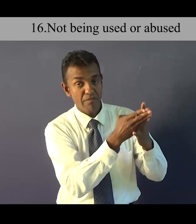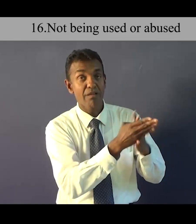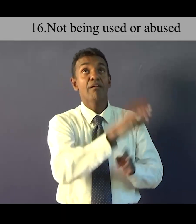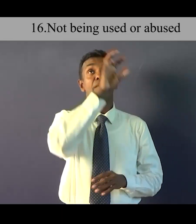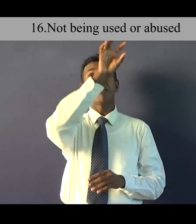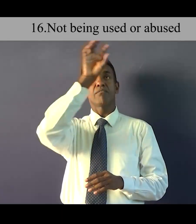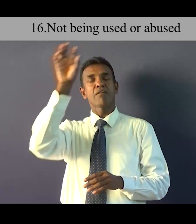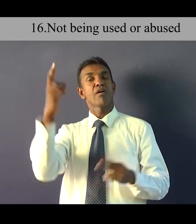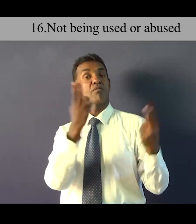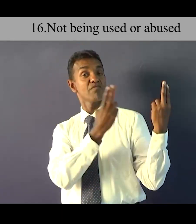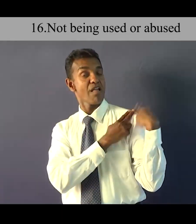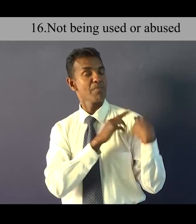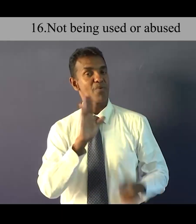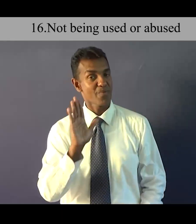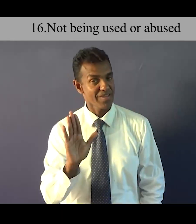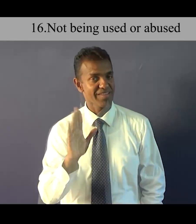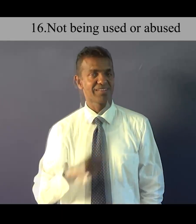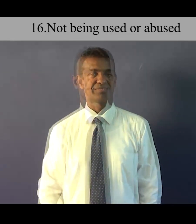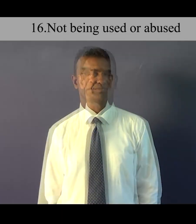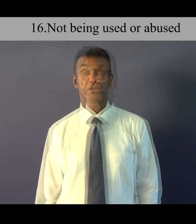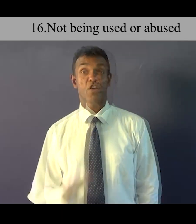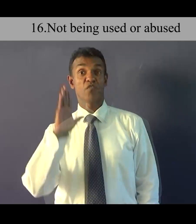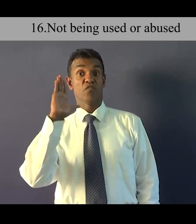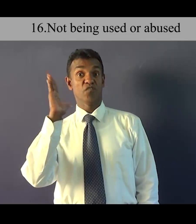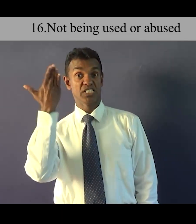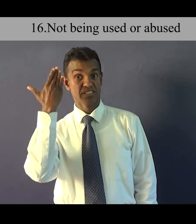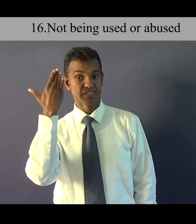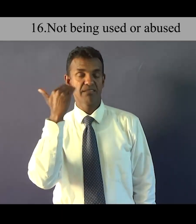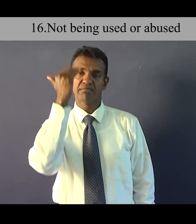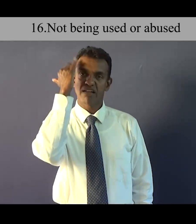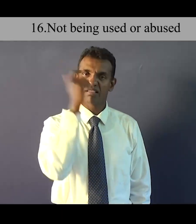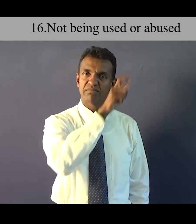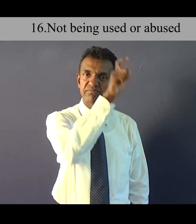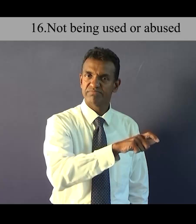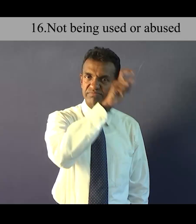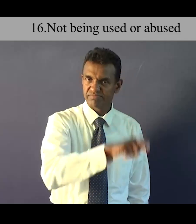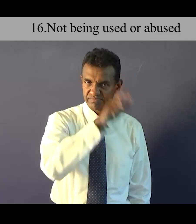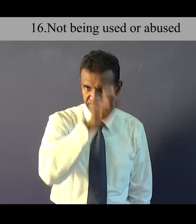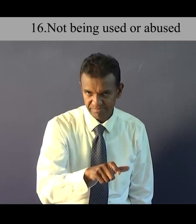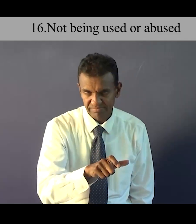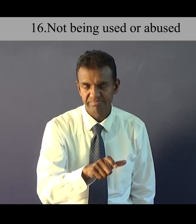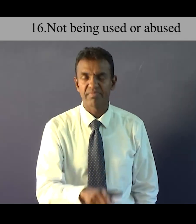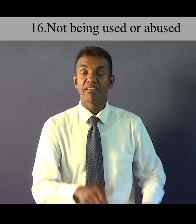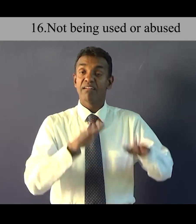Countries must think specially about the abuse of women and children.